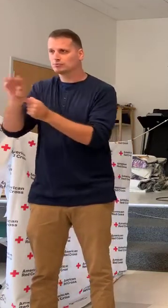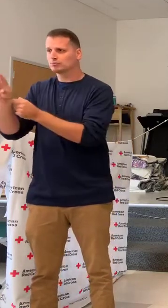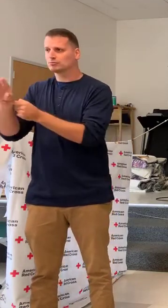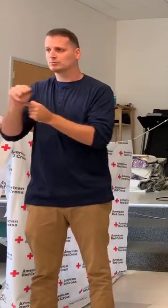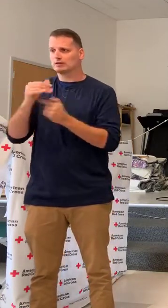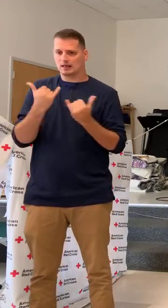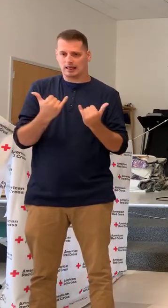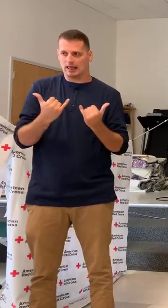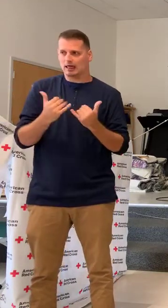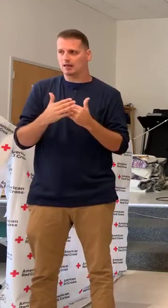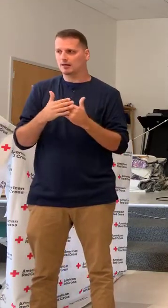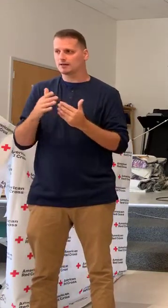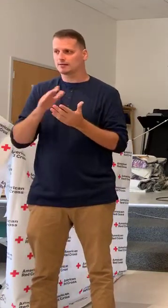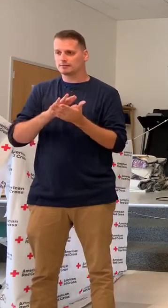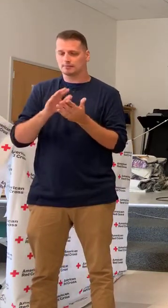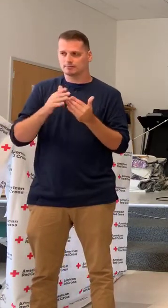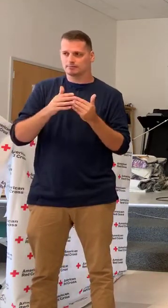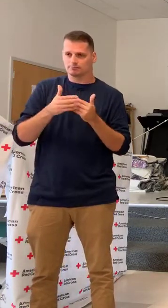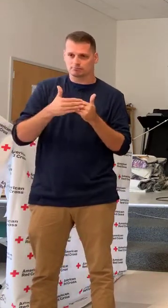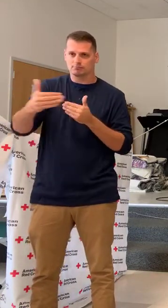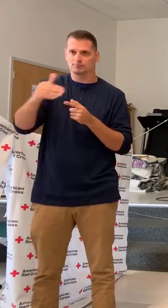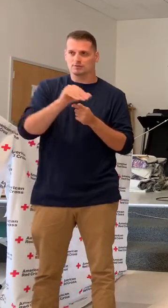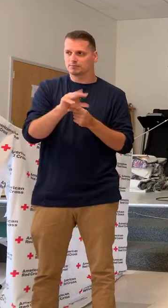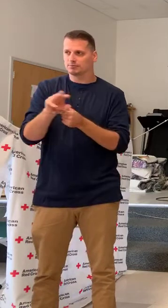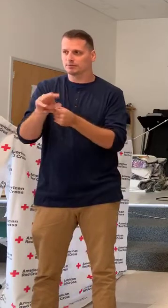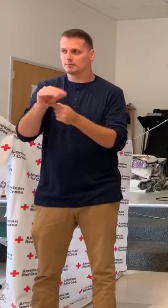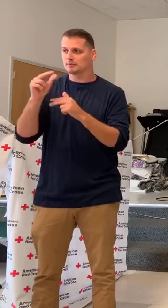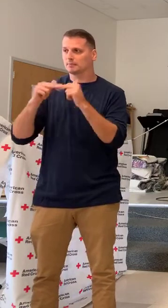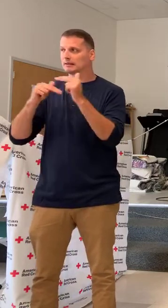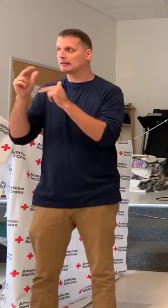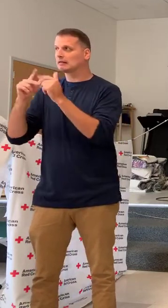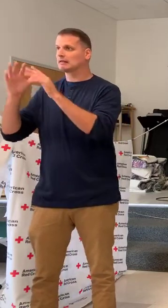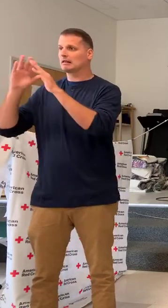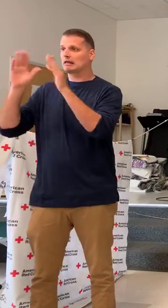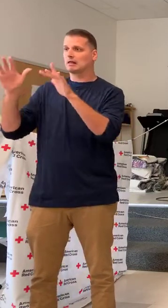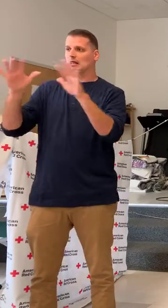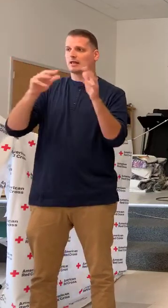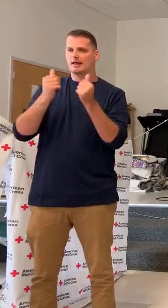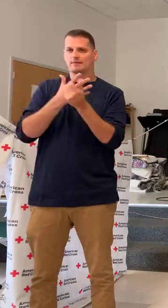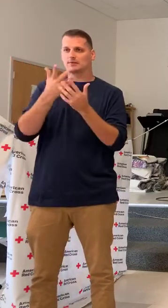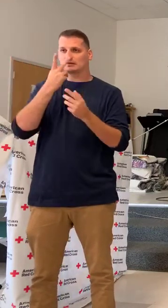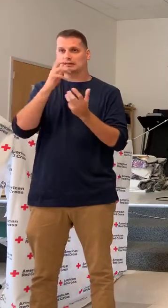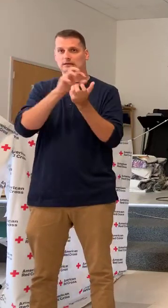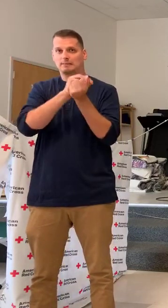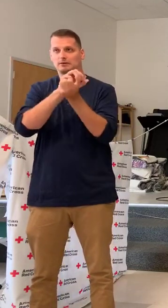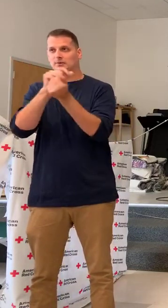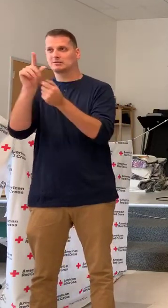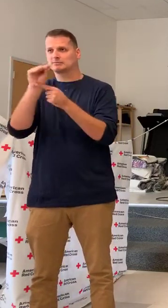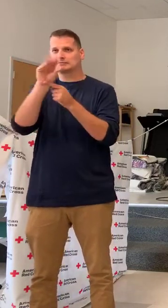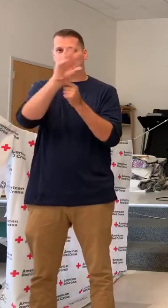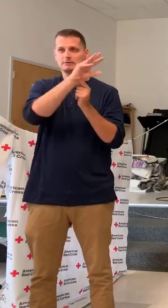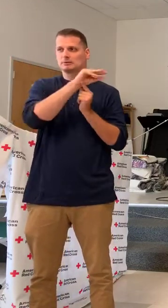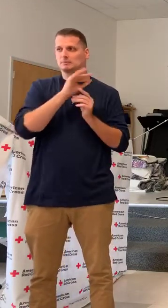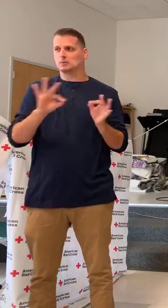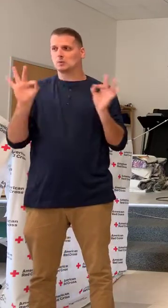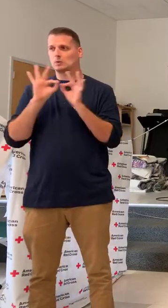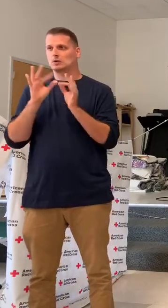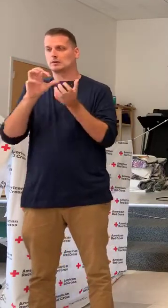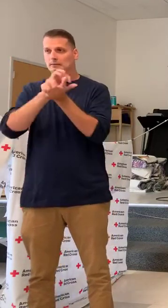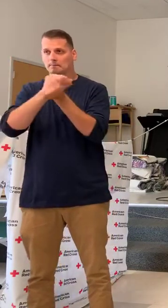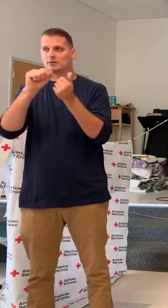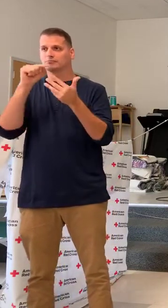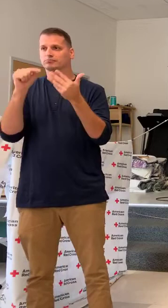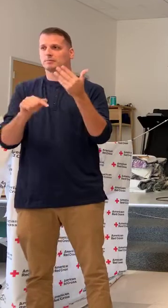clearing it, as you're doing it, and then as you're building, take pictures, okay? So that's what he's in here highly suggesting that you do.